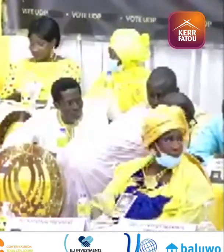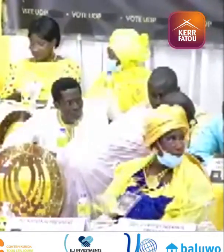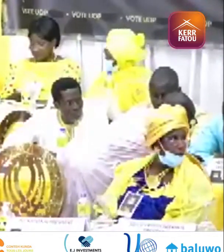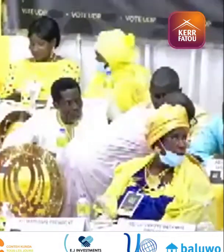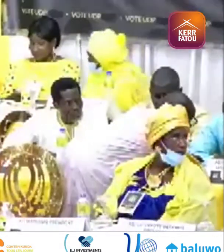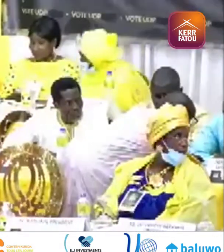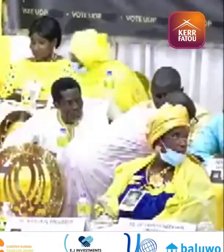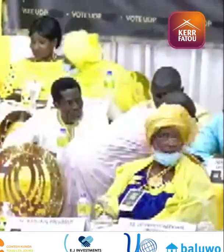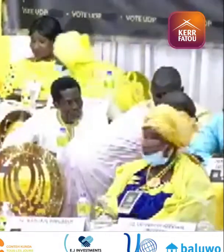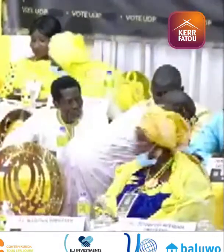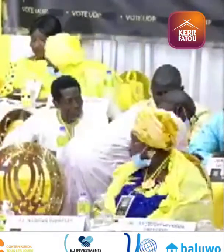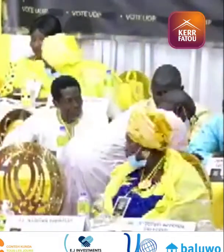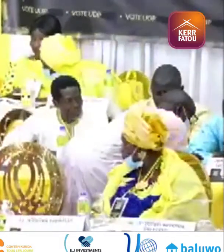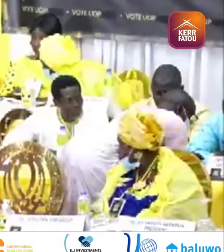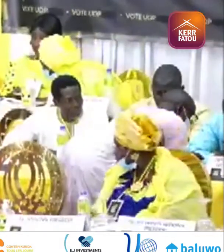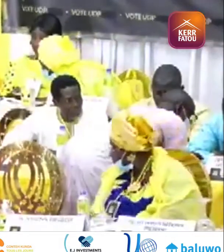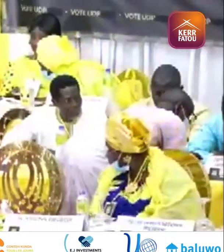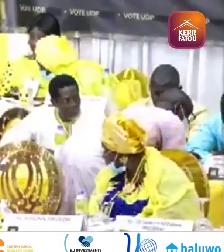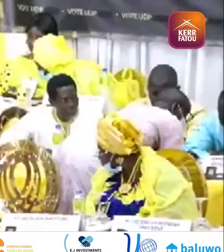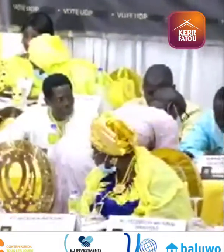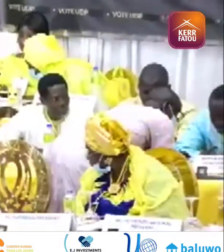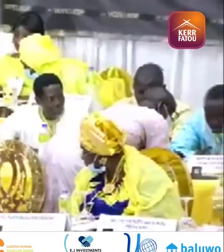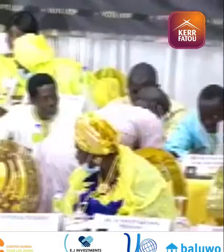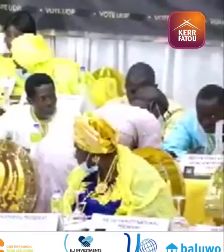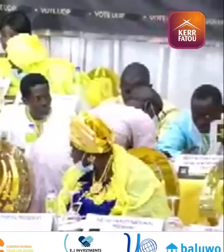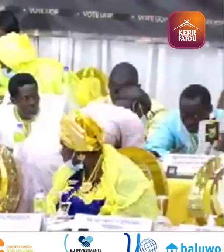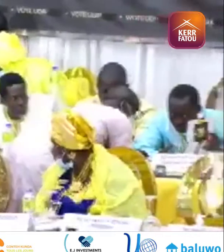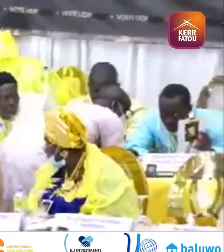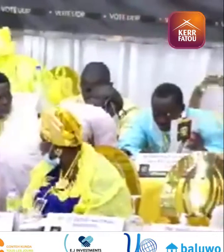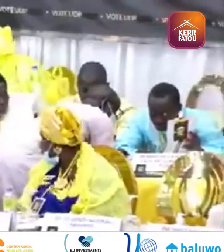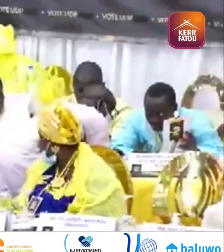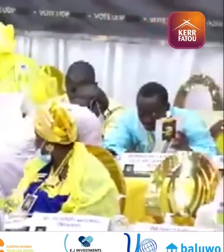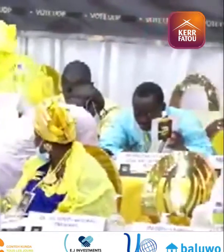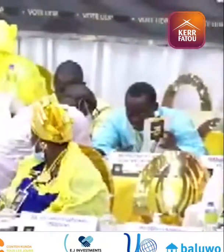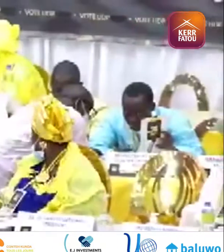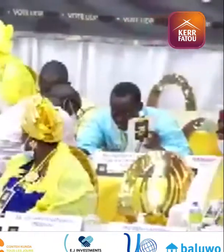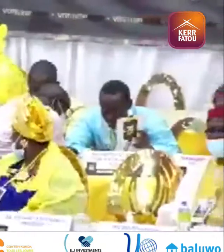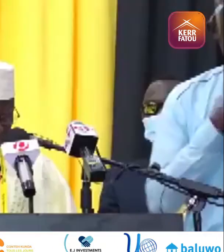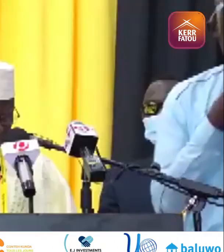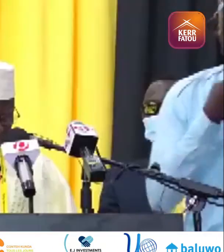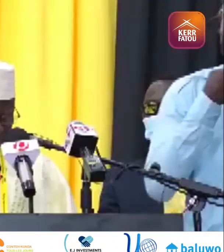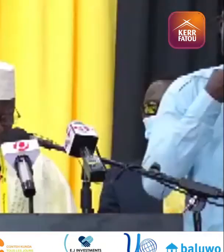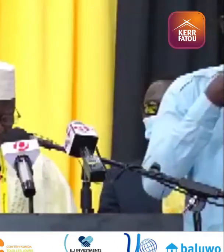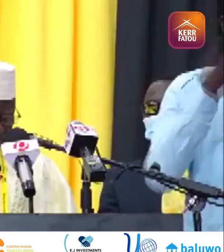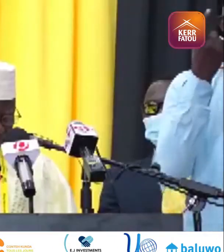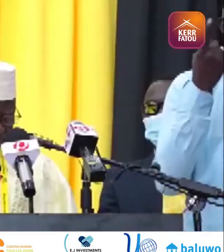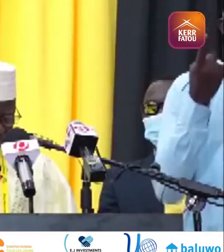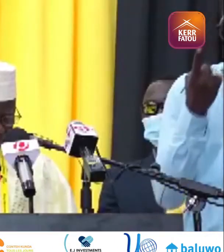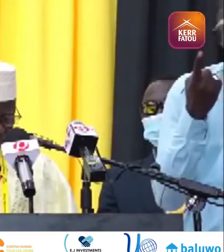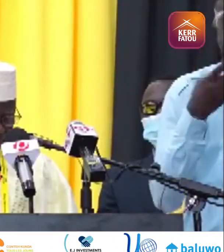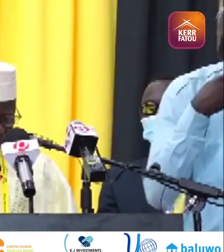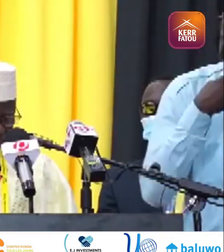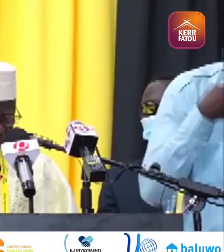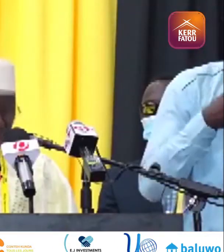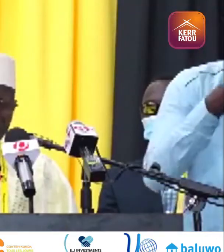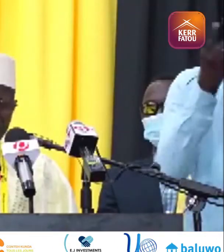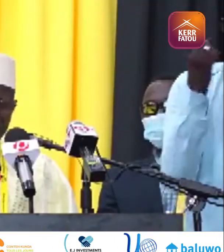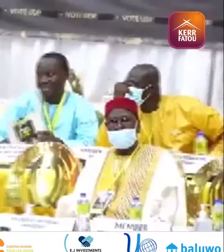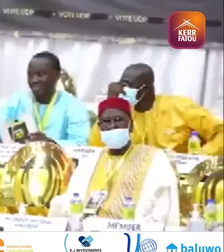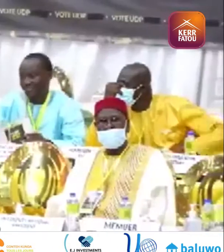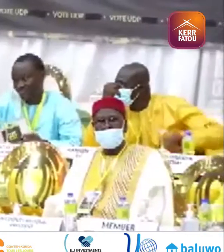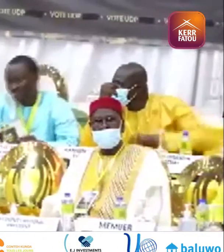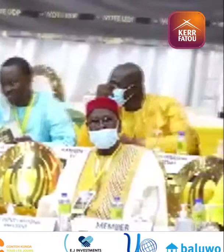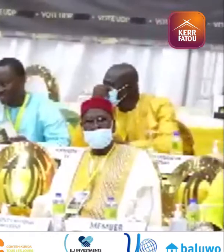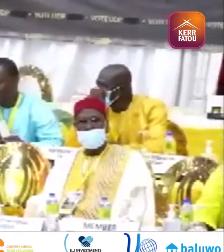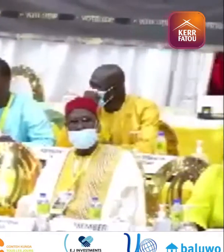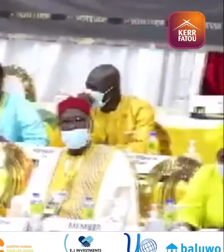but prior to that, let me say, I'm proud to announce that our